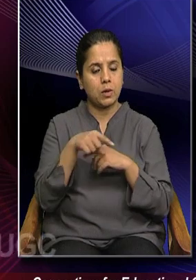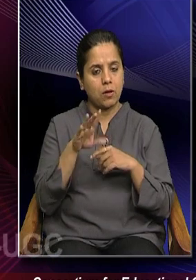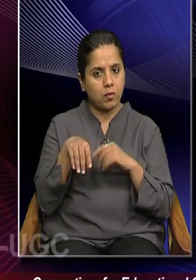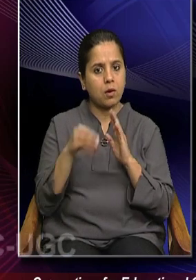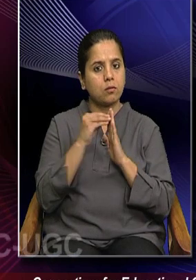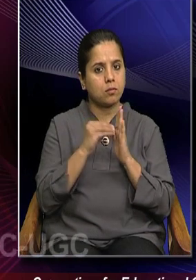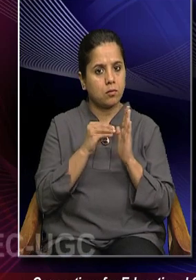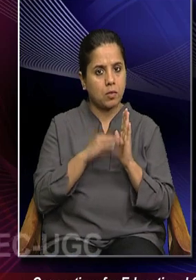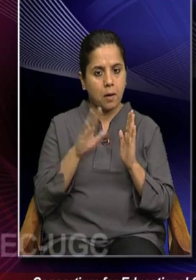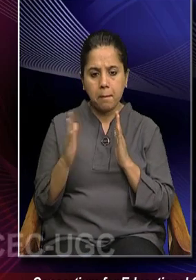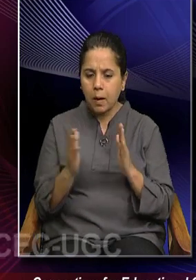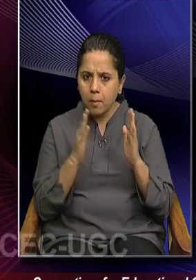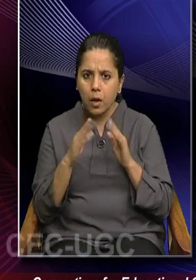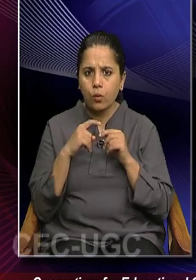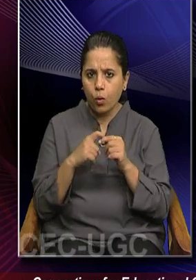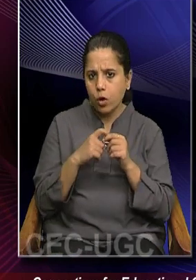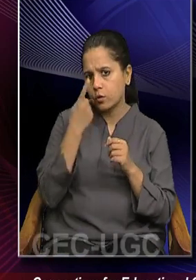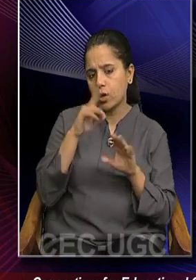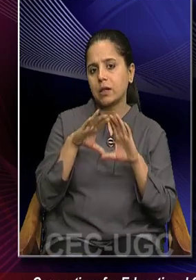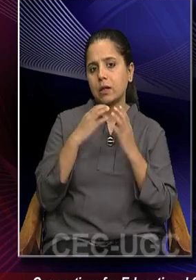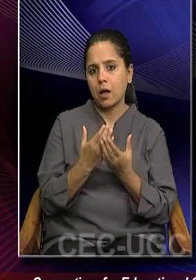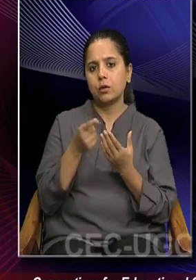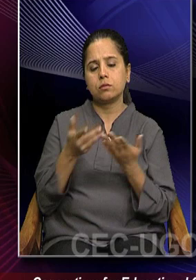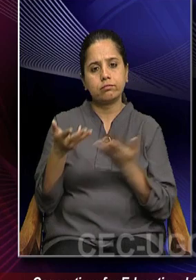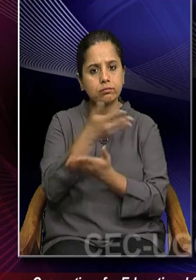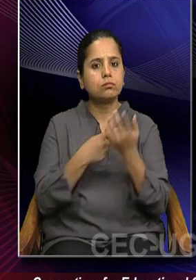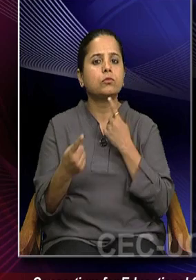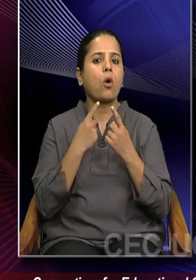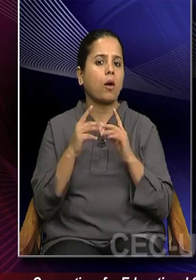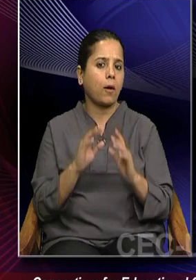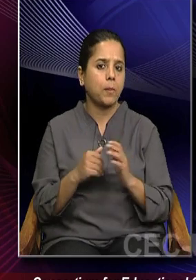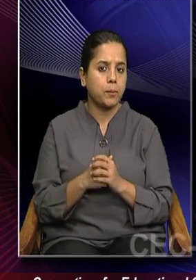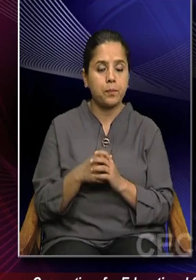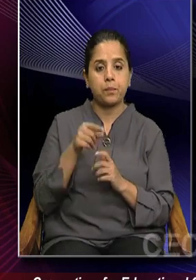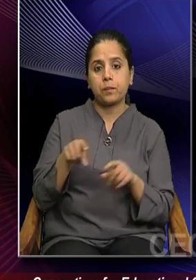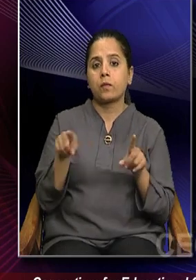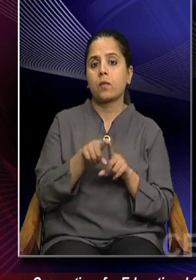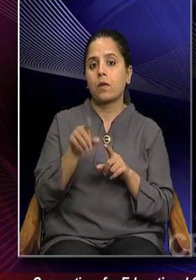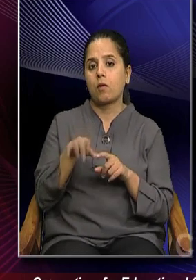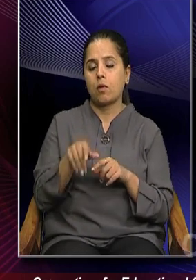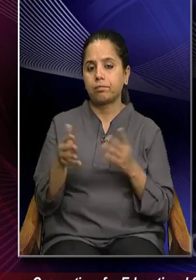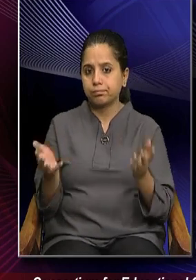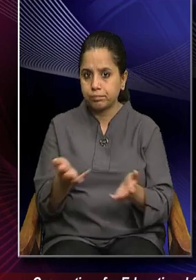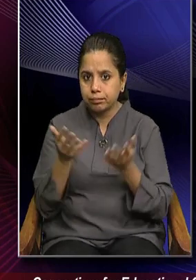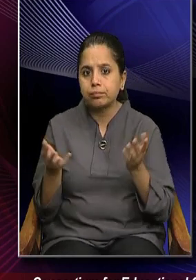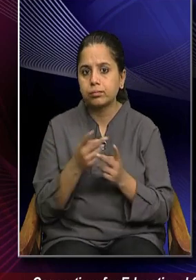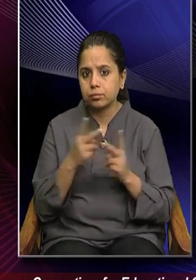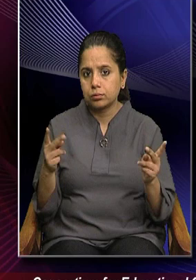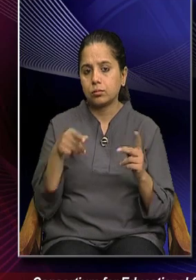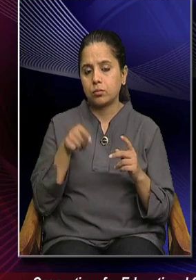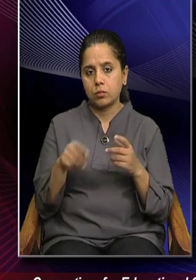notes and prepares the question for the classroom discussions. It also encourages